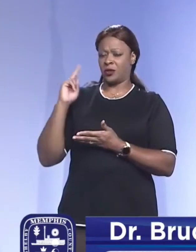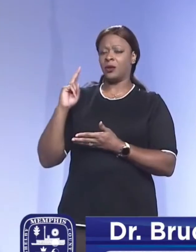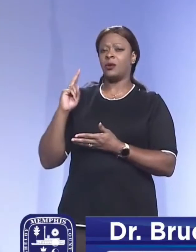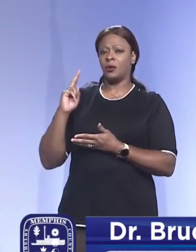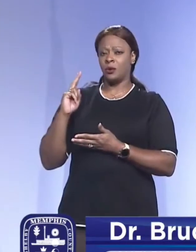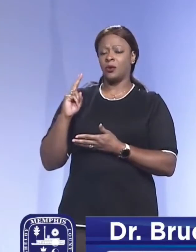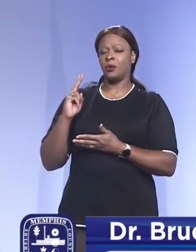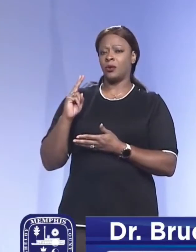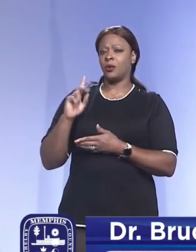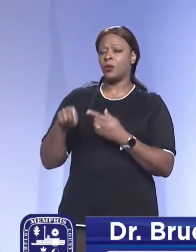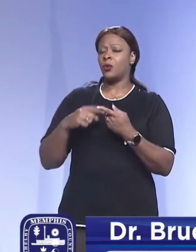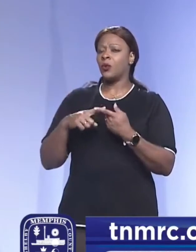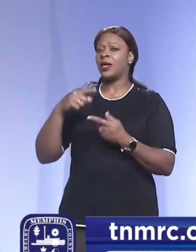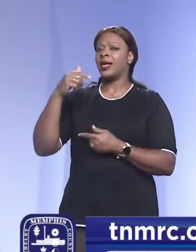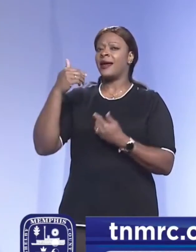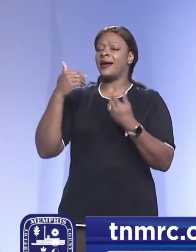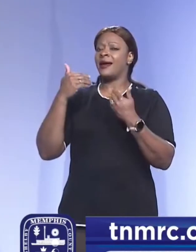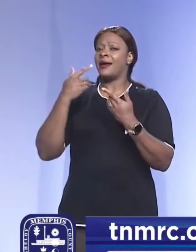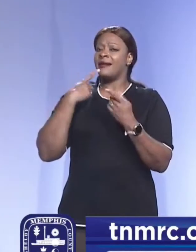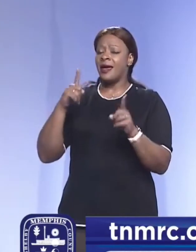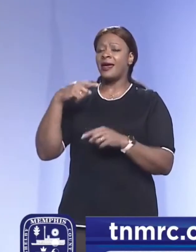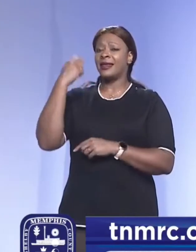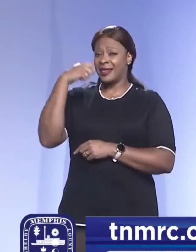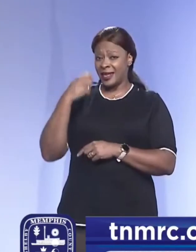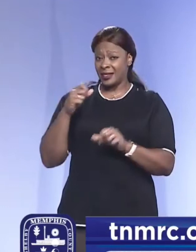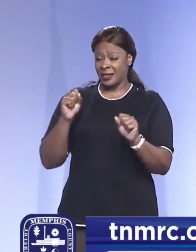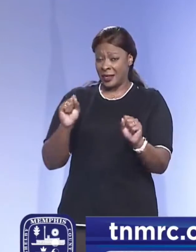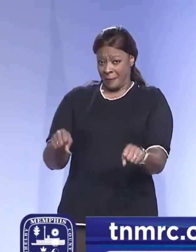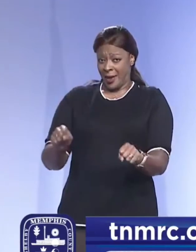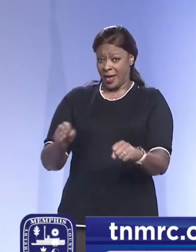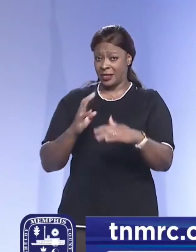there when you all announced that testing capacity.